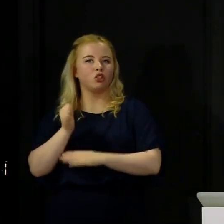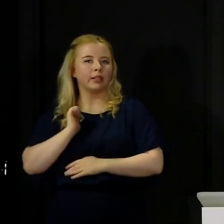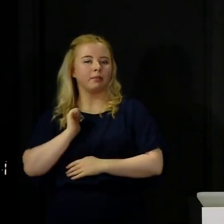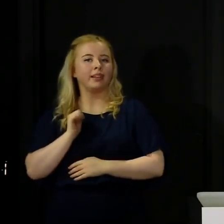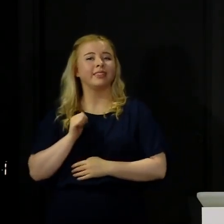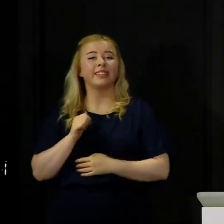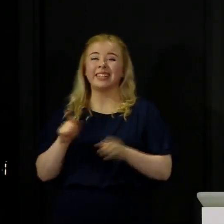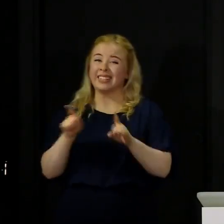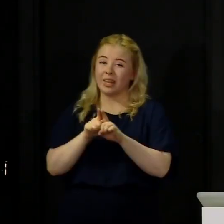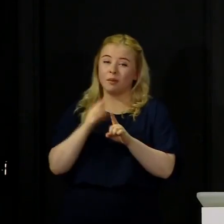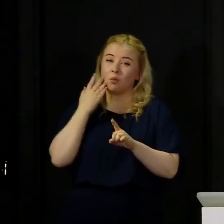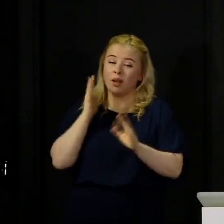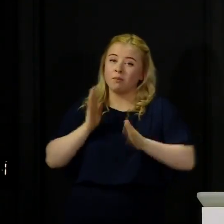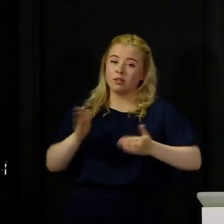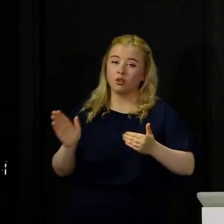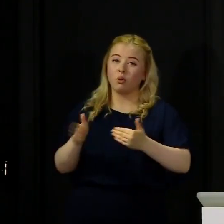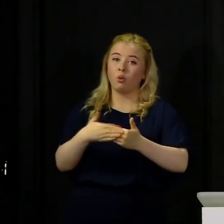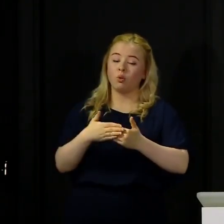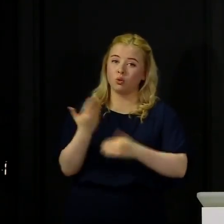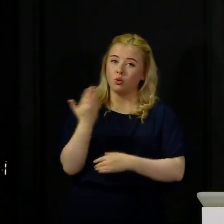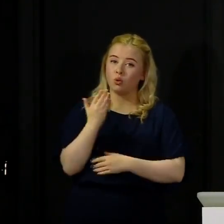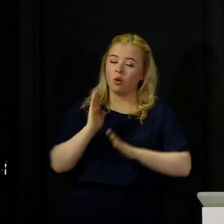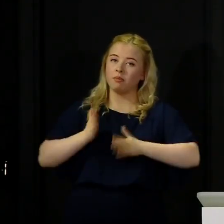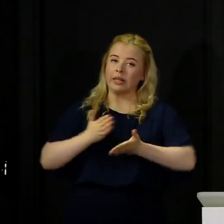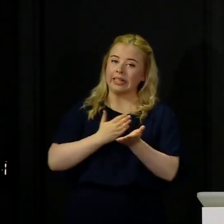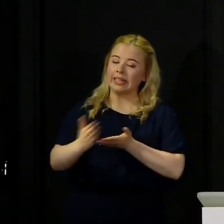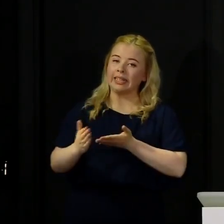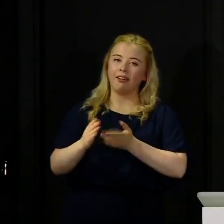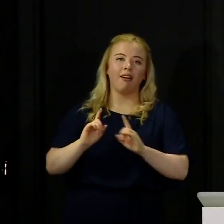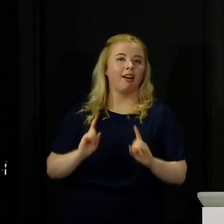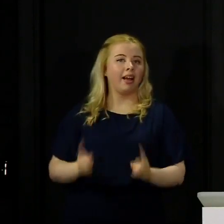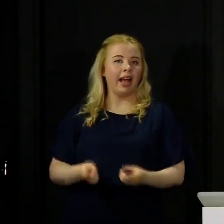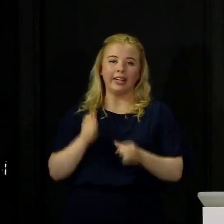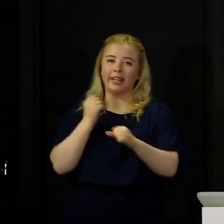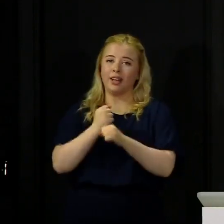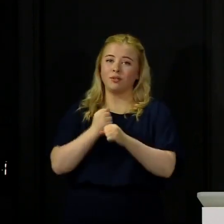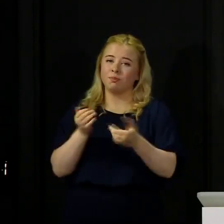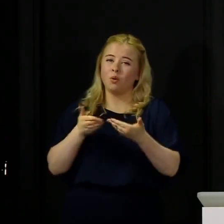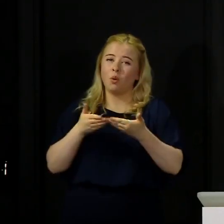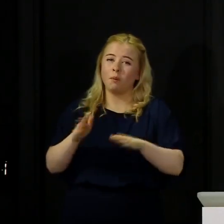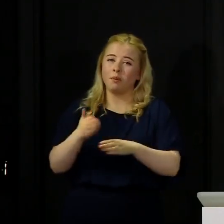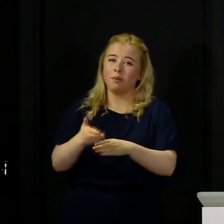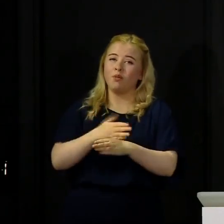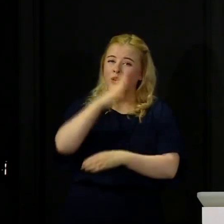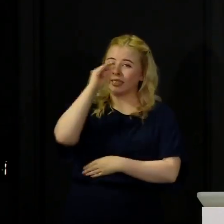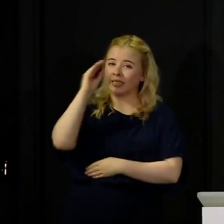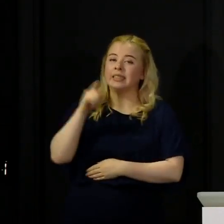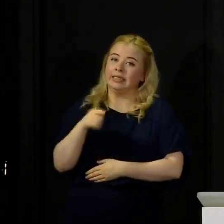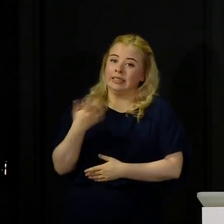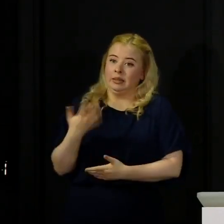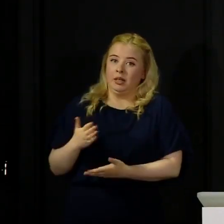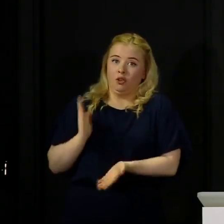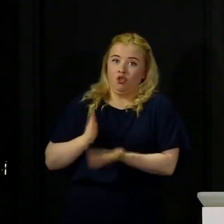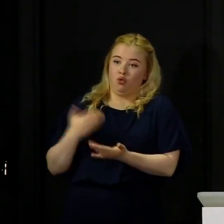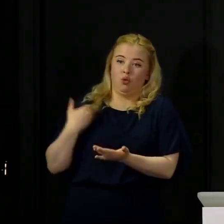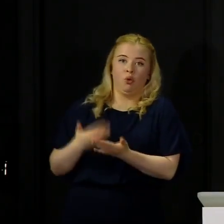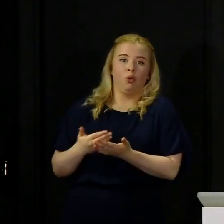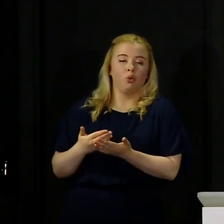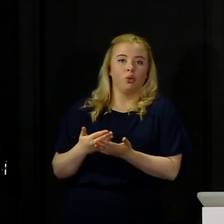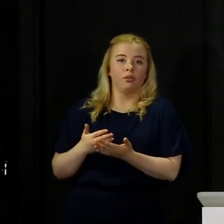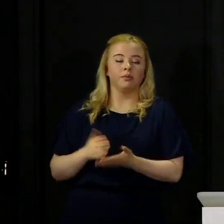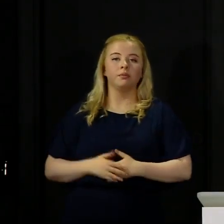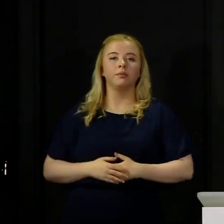to close schools, we were very clear that we couldn't guarantee that they would open again before the summer break, and that has turned out to be the case. We're being cautious